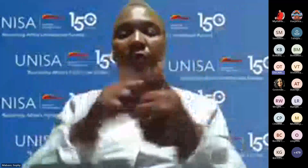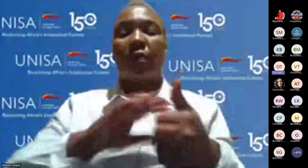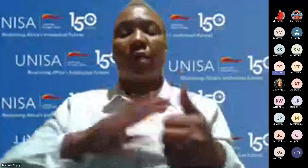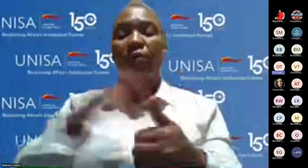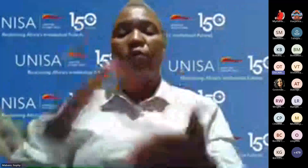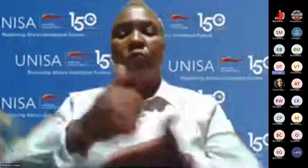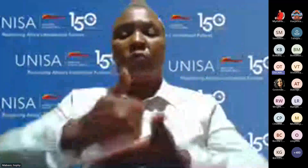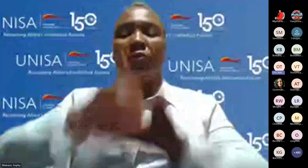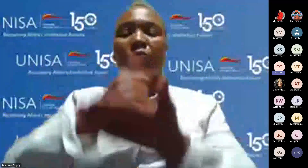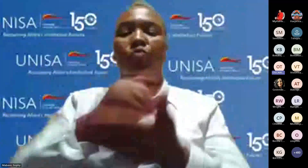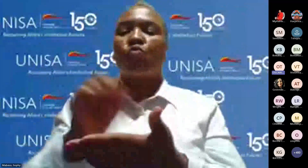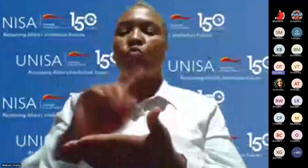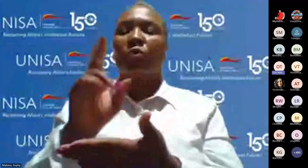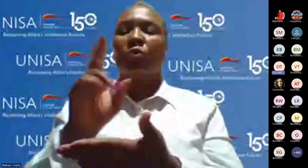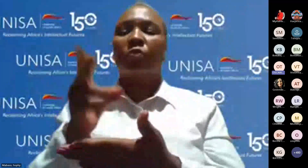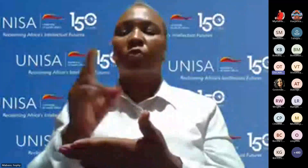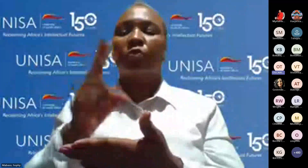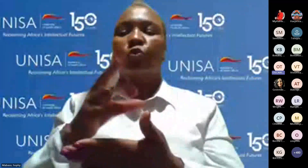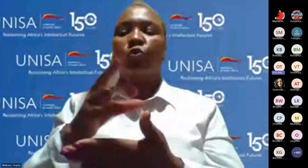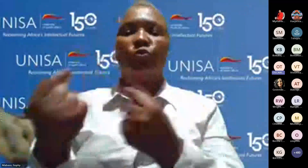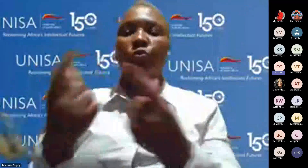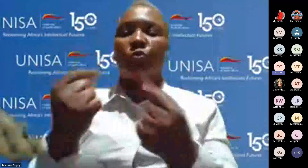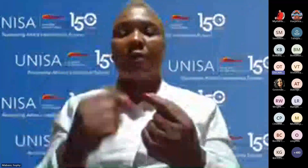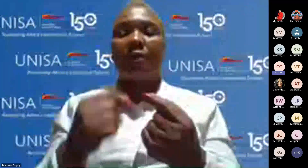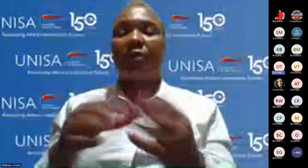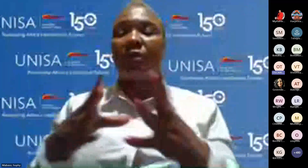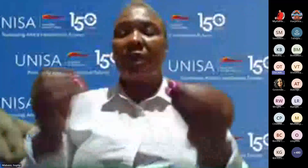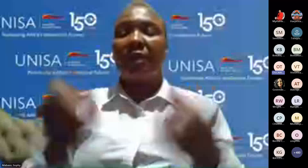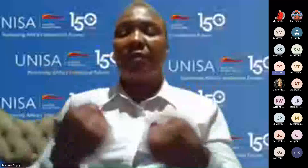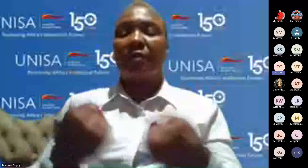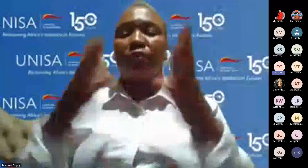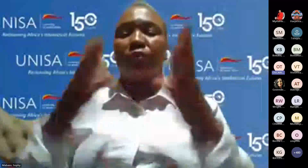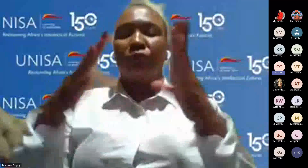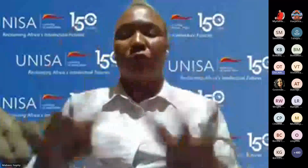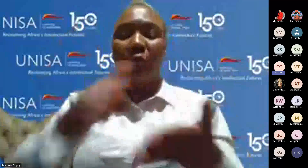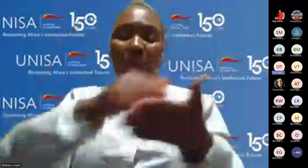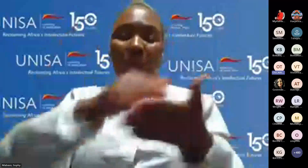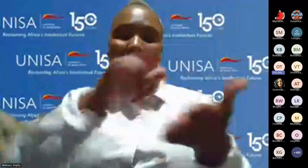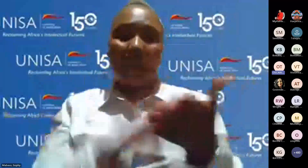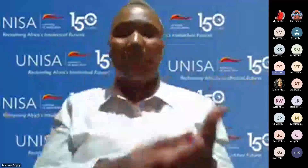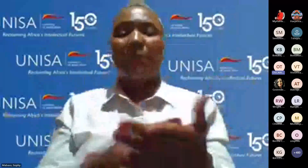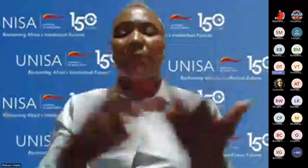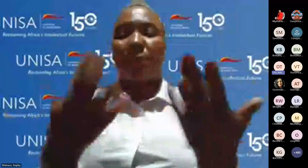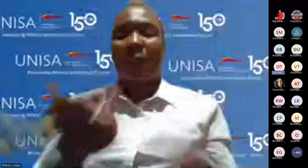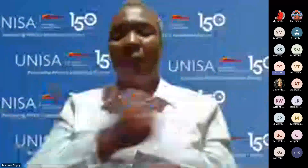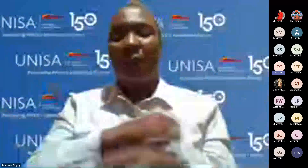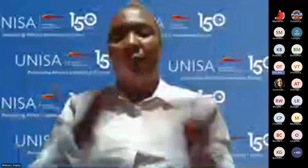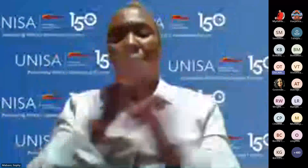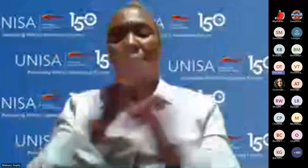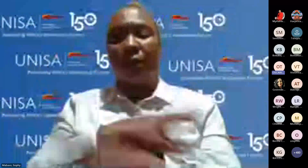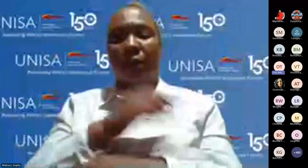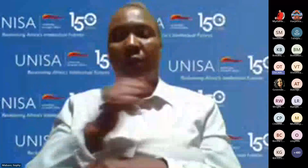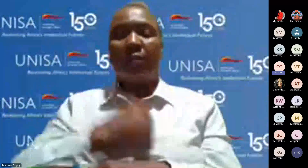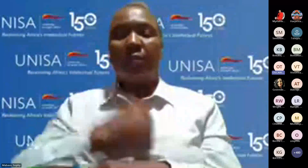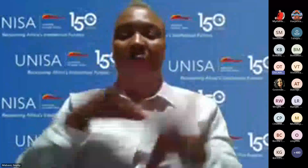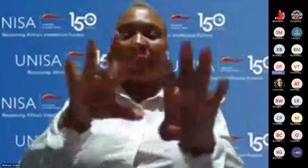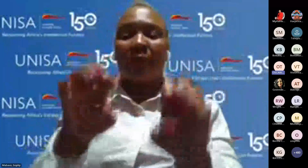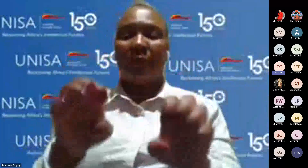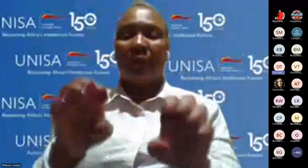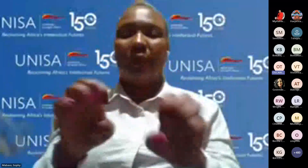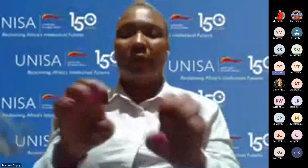what else should we do after I've written and submitted on the app, but unfortunately on my exam, I